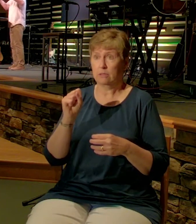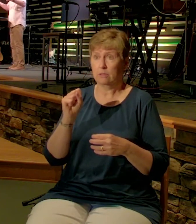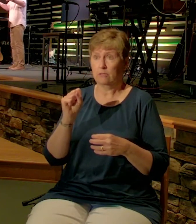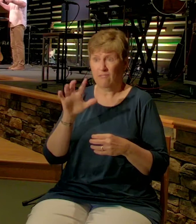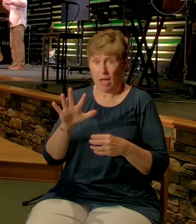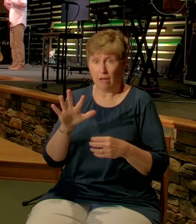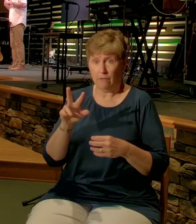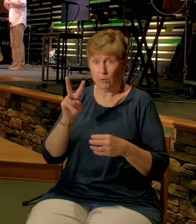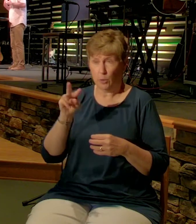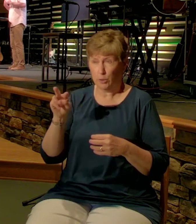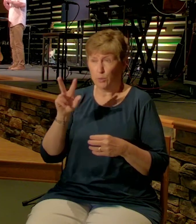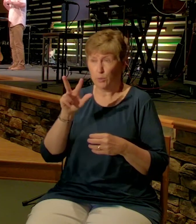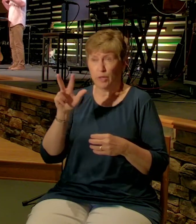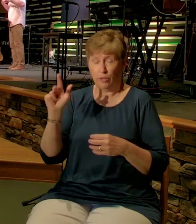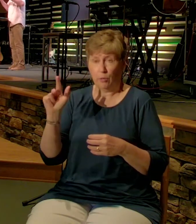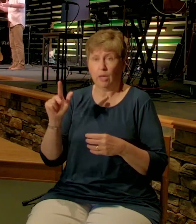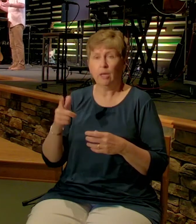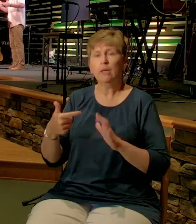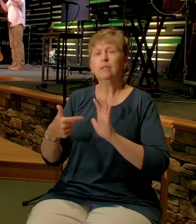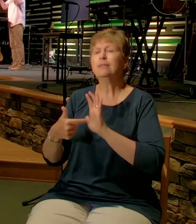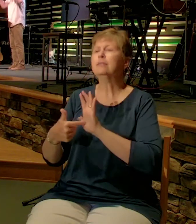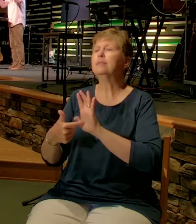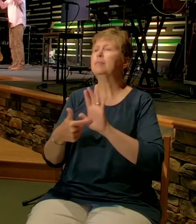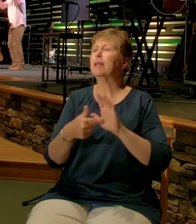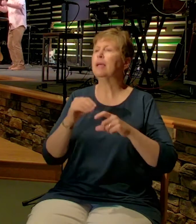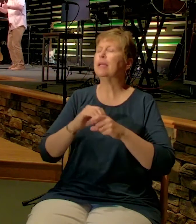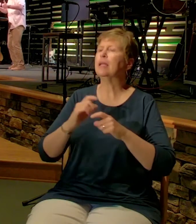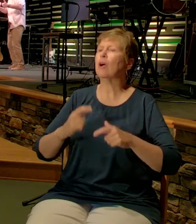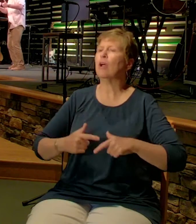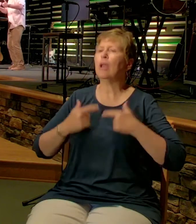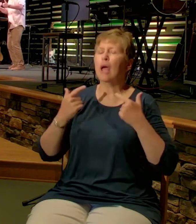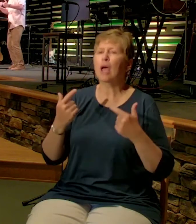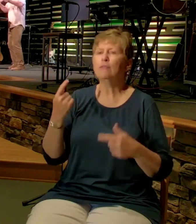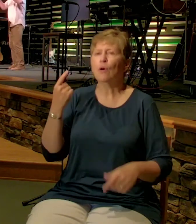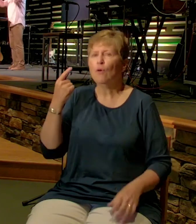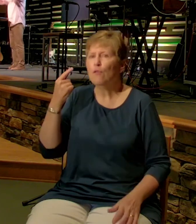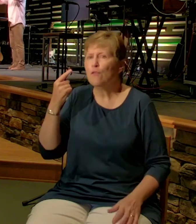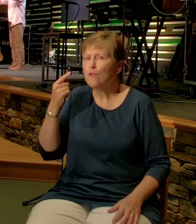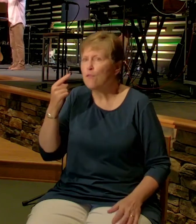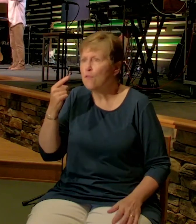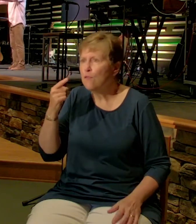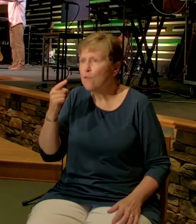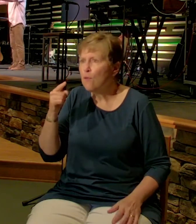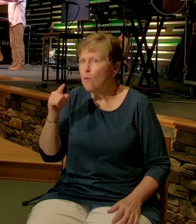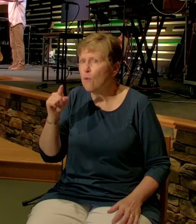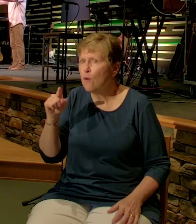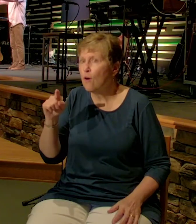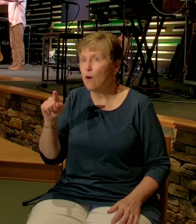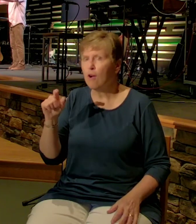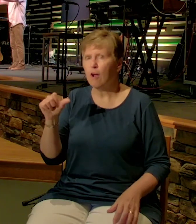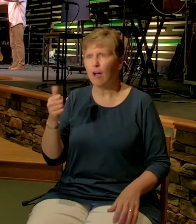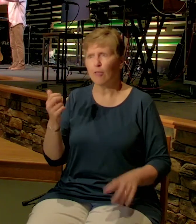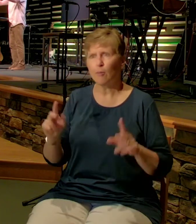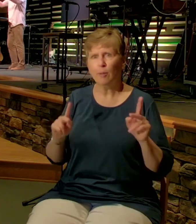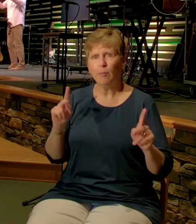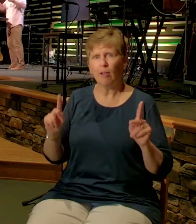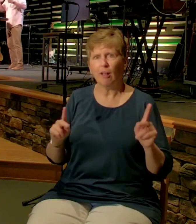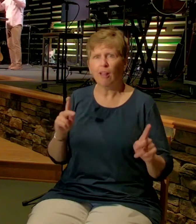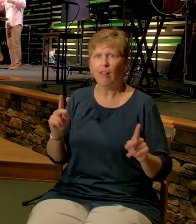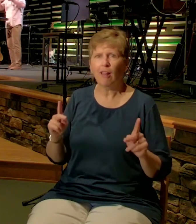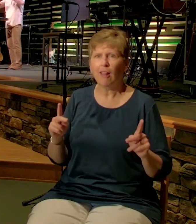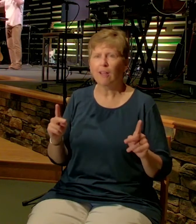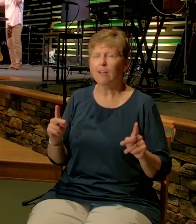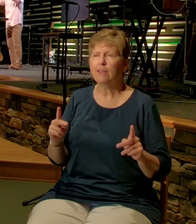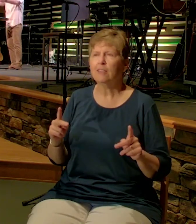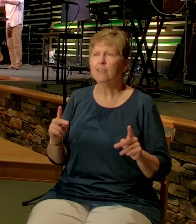it exists, and it's to be displayed in our lives for the sake of other people. Okay, so